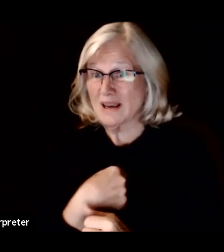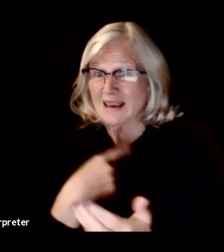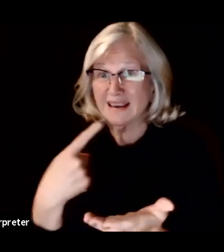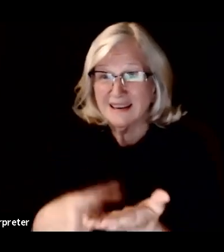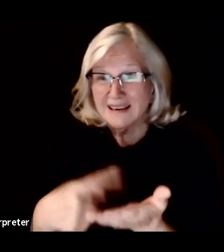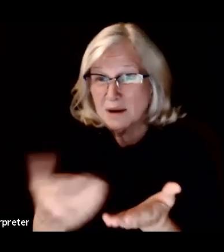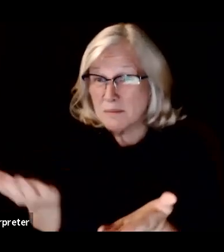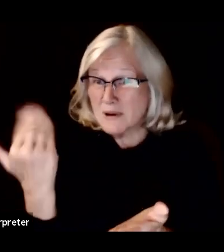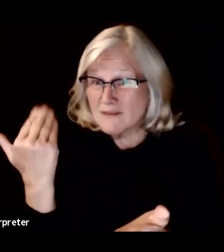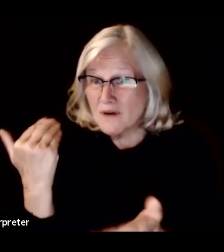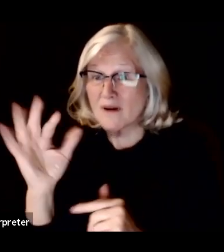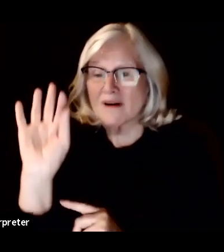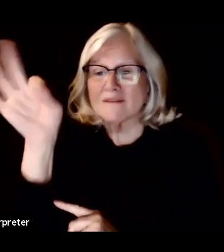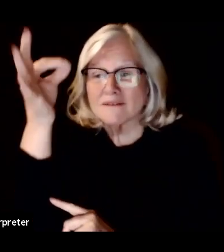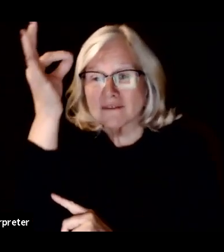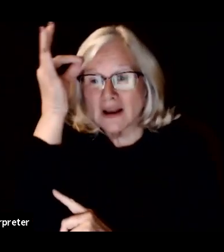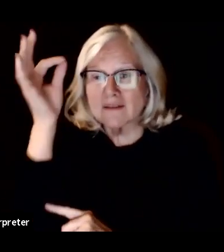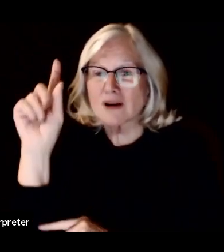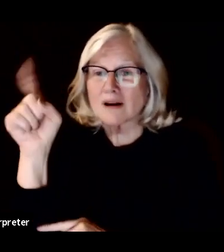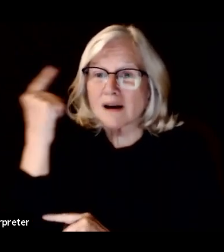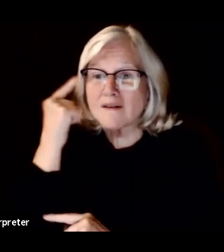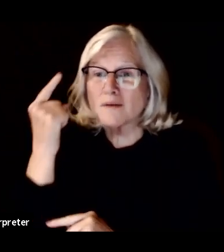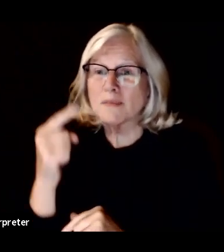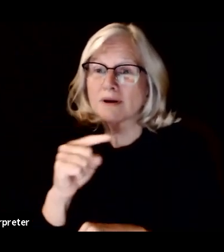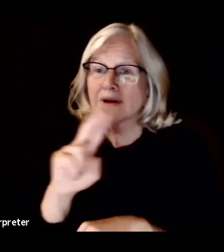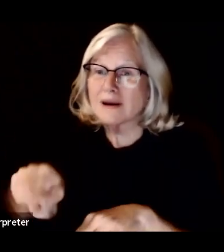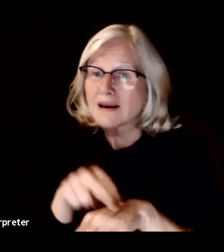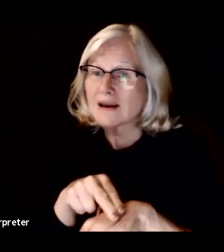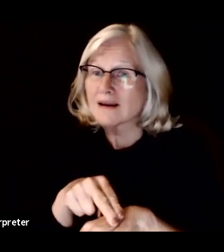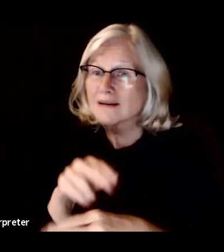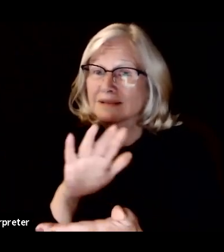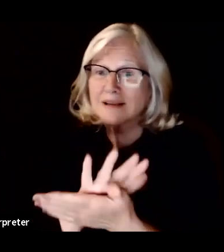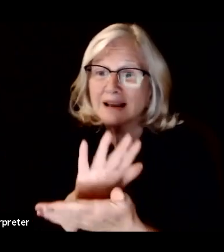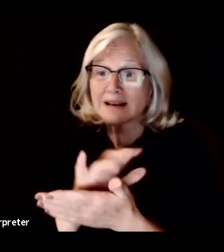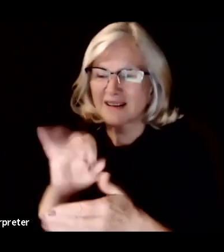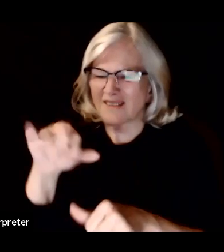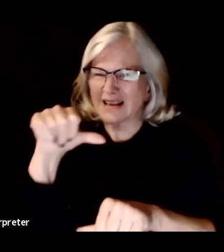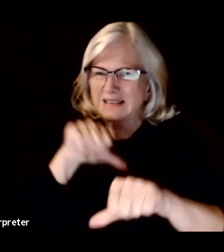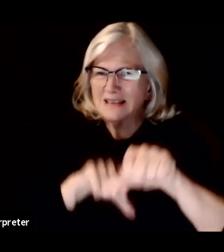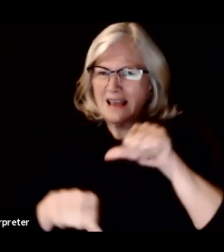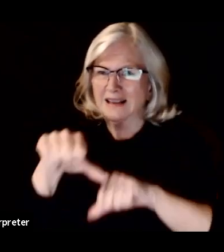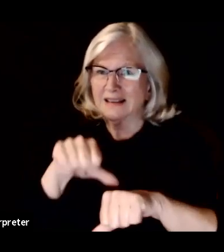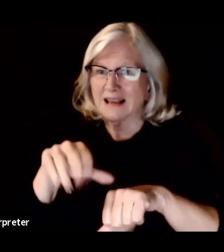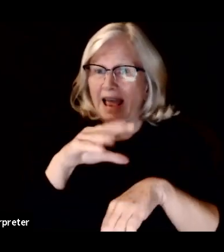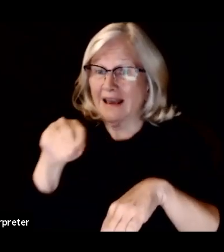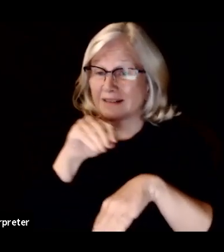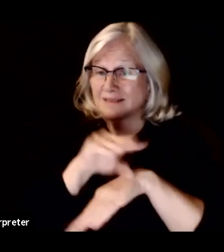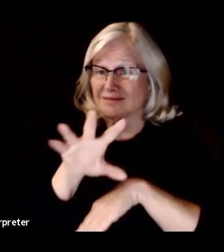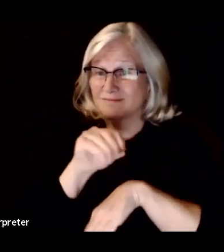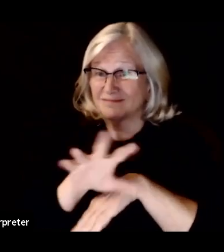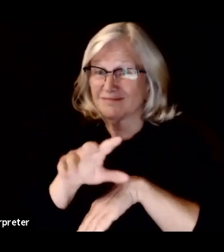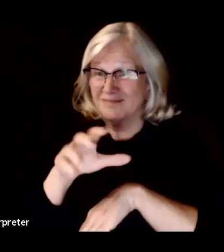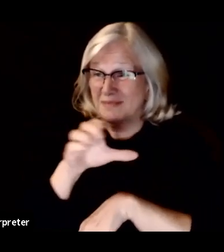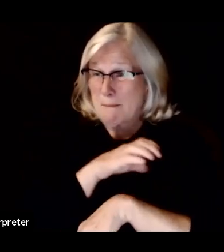through the National Academies of Science and the Advisory Committee on Immunization Practices, will be